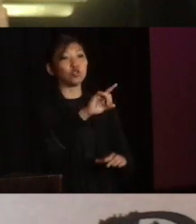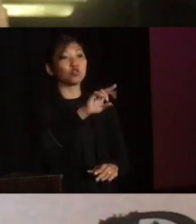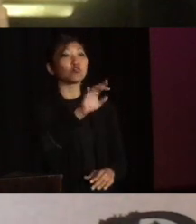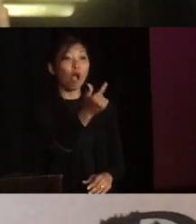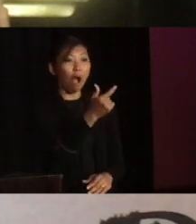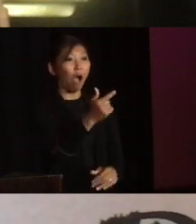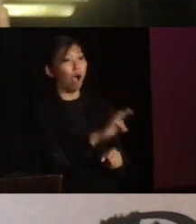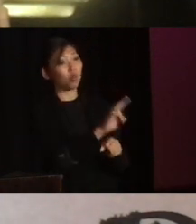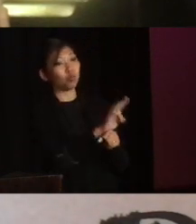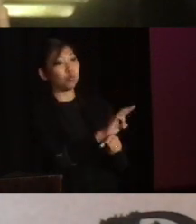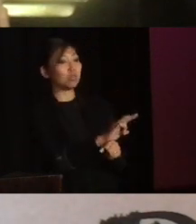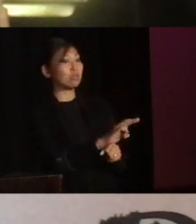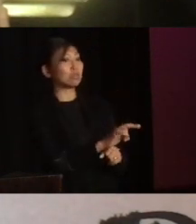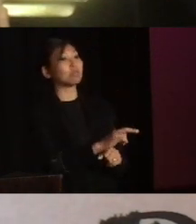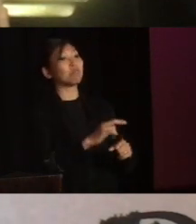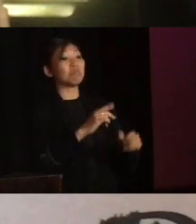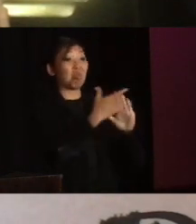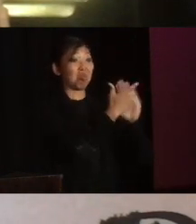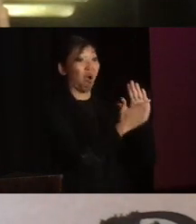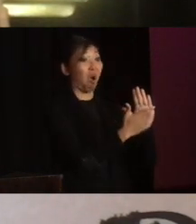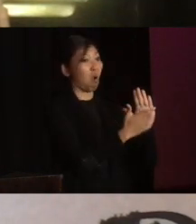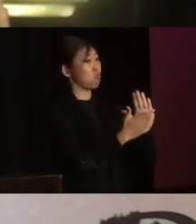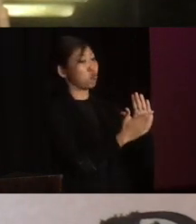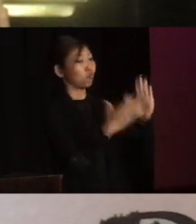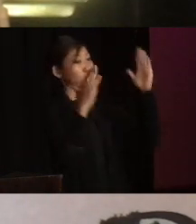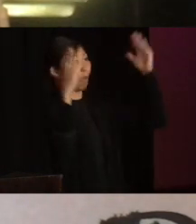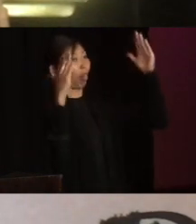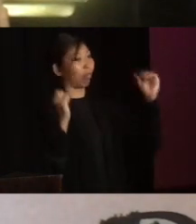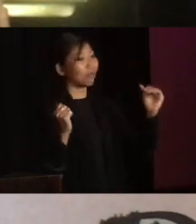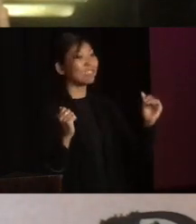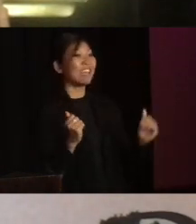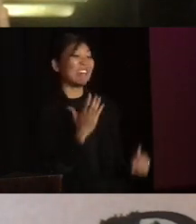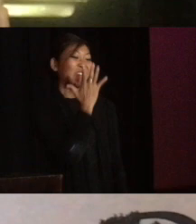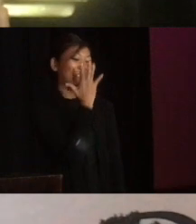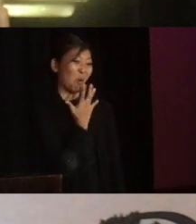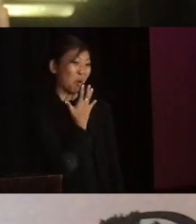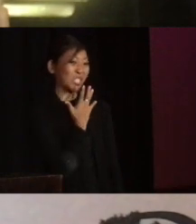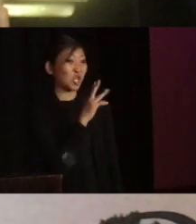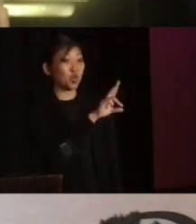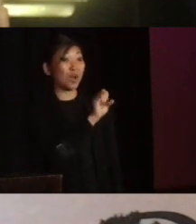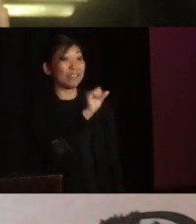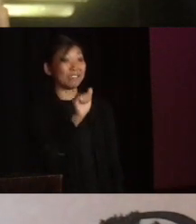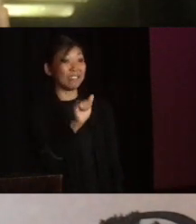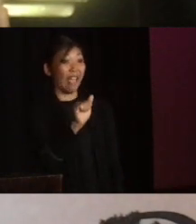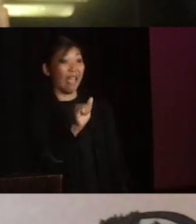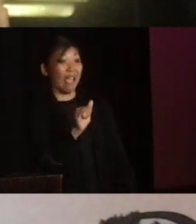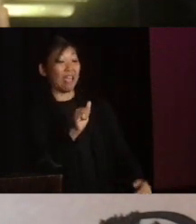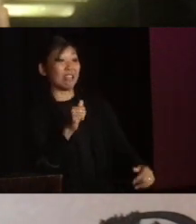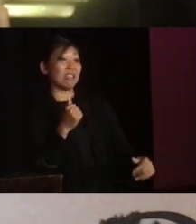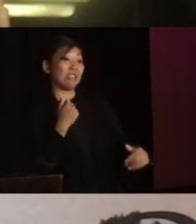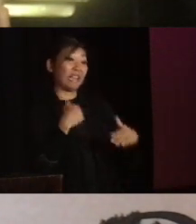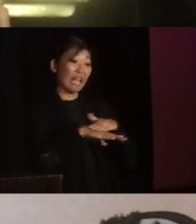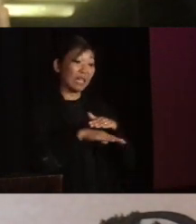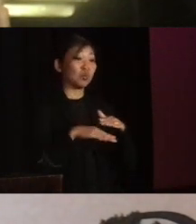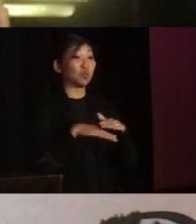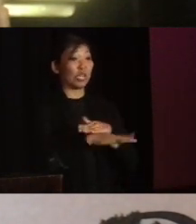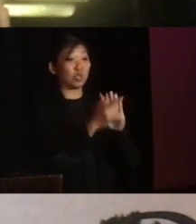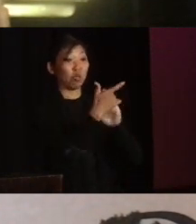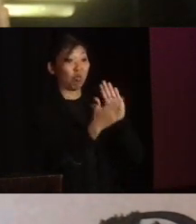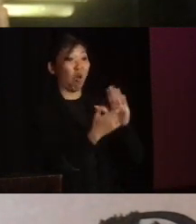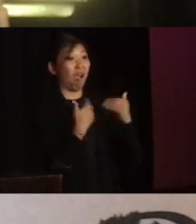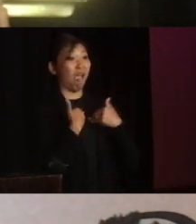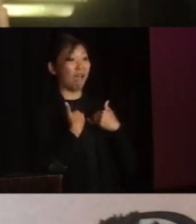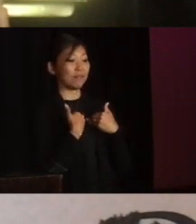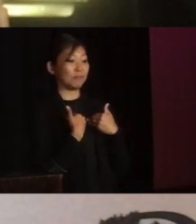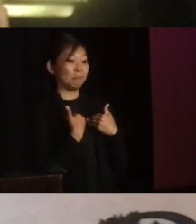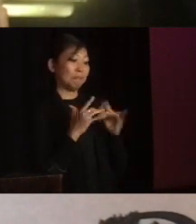him in trouble with the law. And unfortunately, we have this loophole in our US immigration laws that